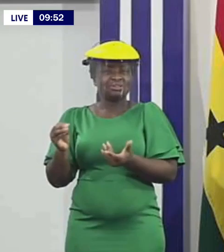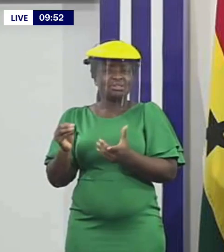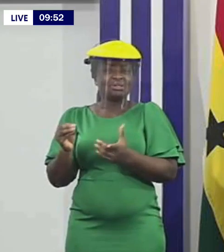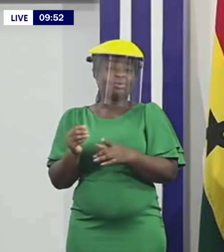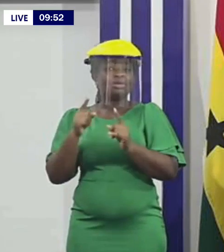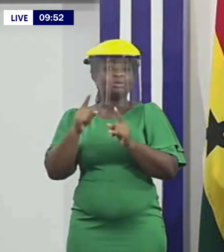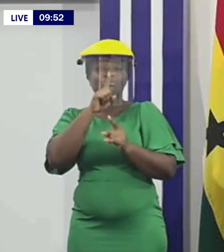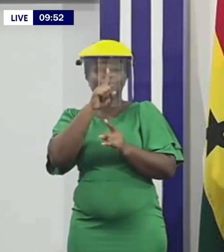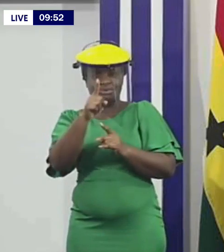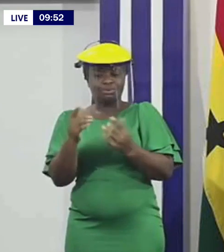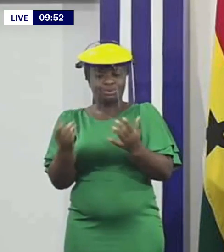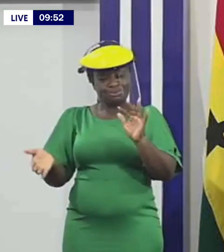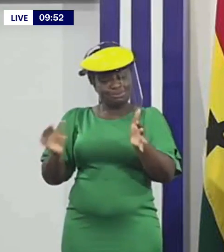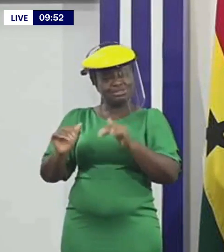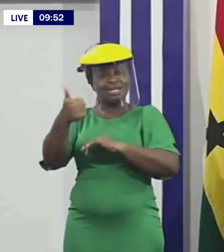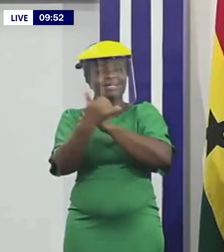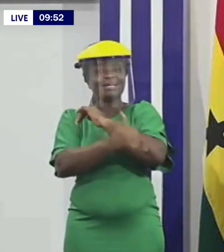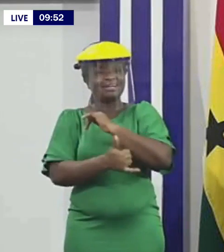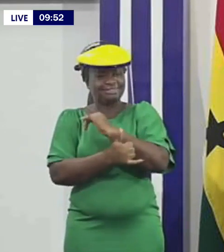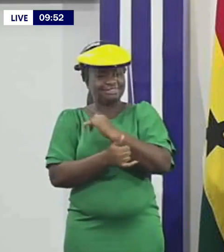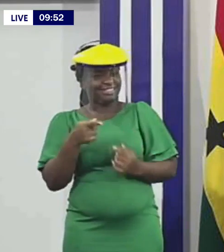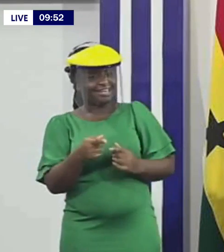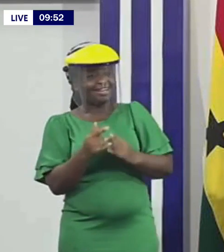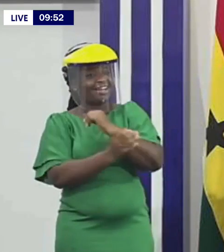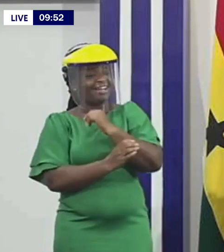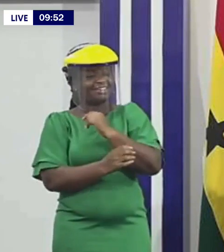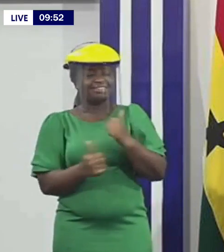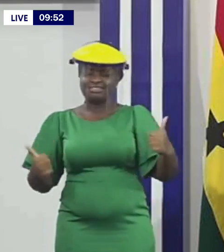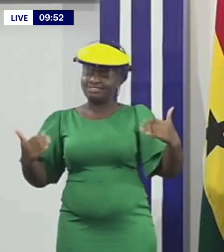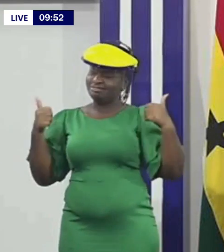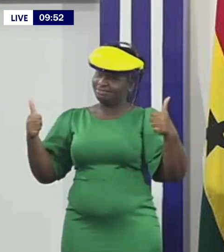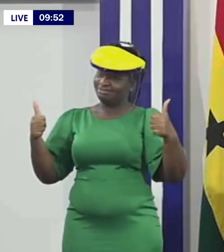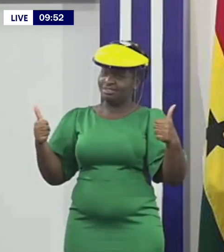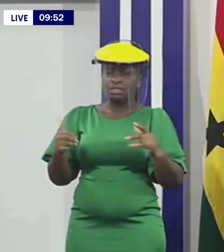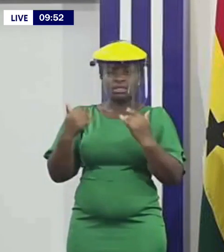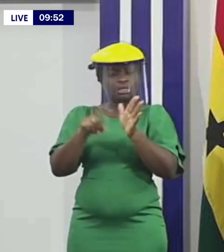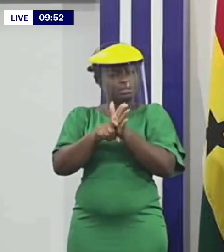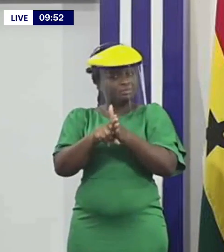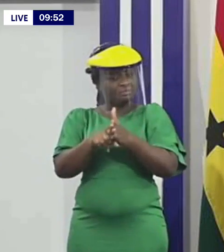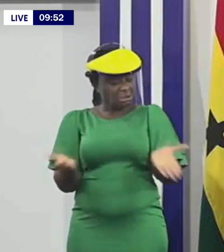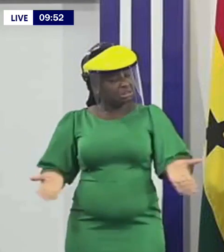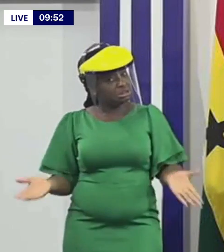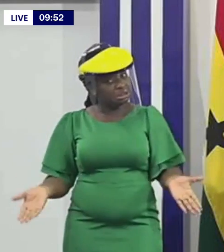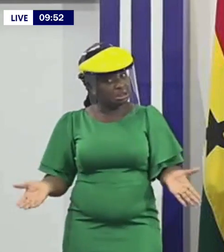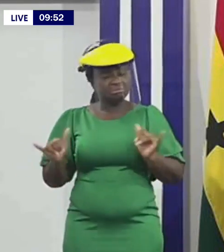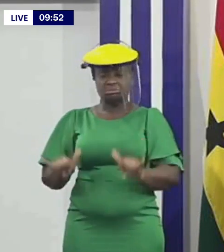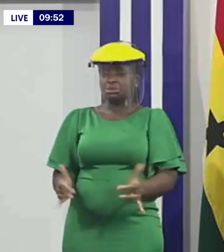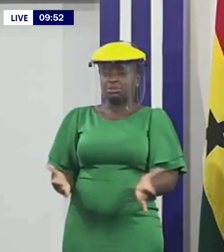Indeed, when you compare to other countries, this is acceptable. The virus is here to